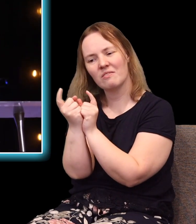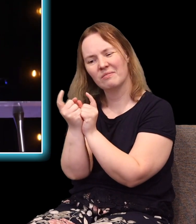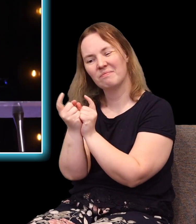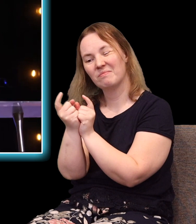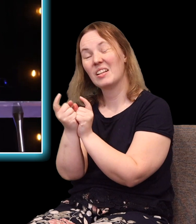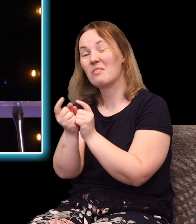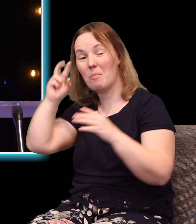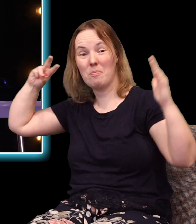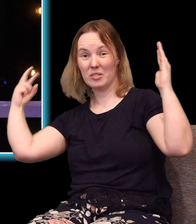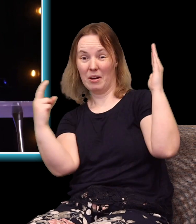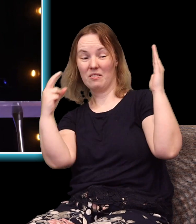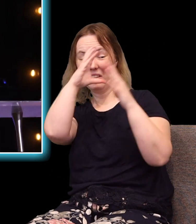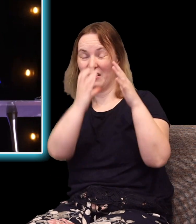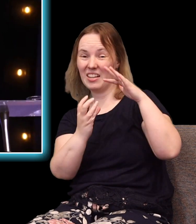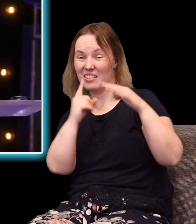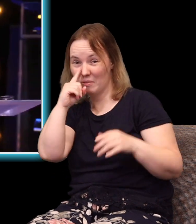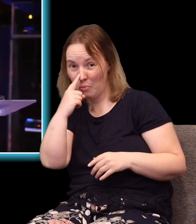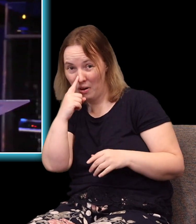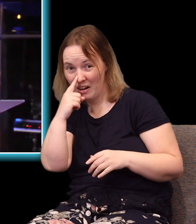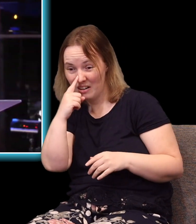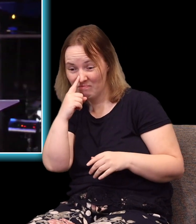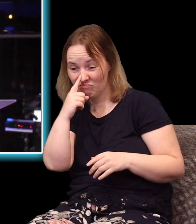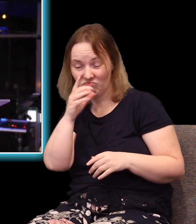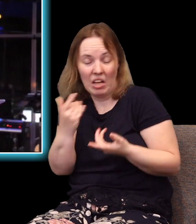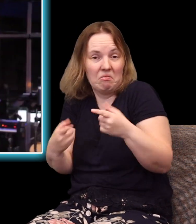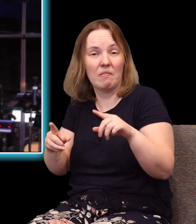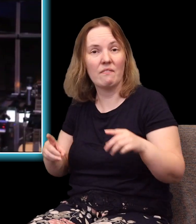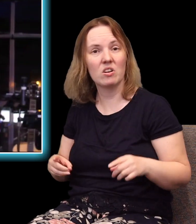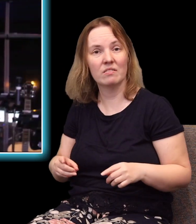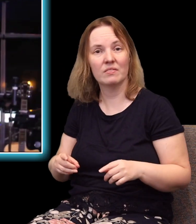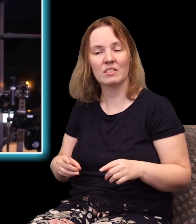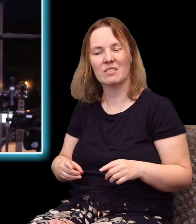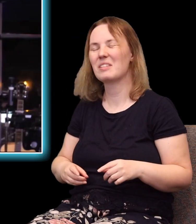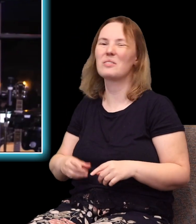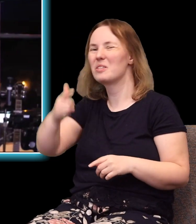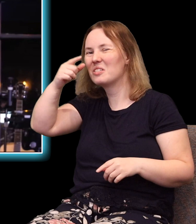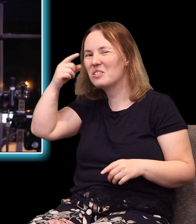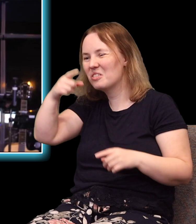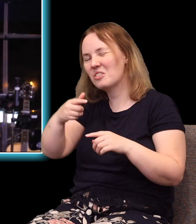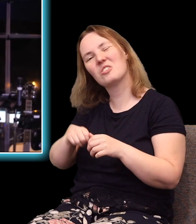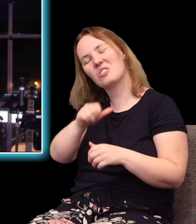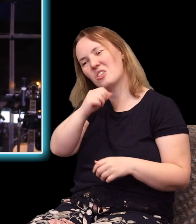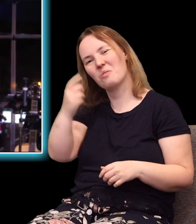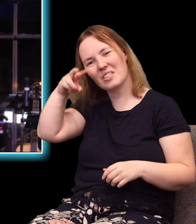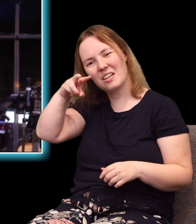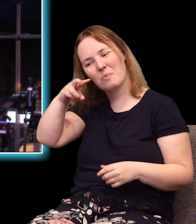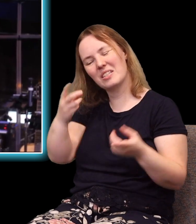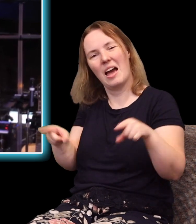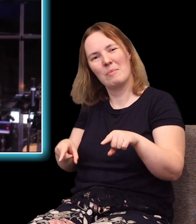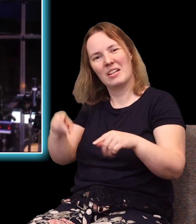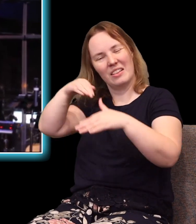our perspective on the outside, it seems rather boring. You know, it seems rather uneventful because we don't see what's going on the